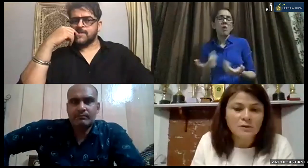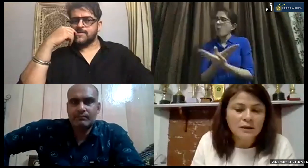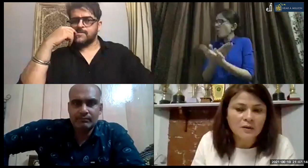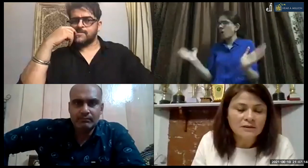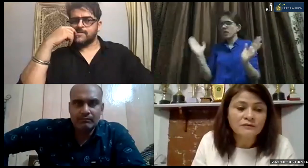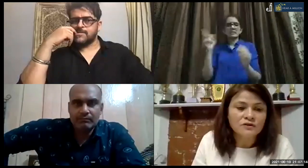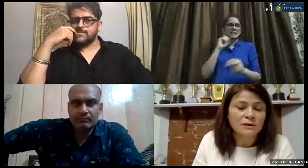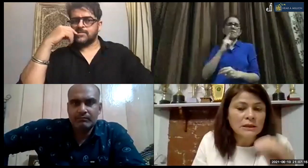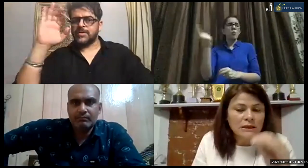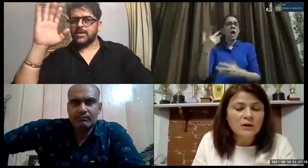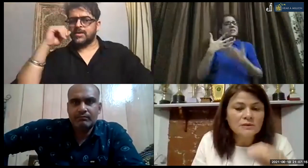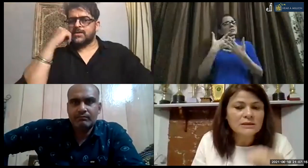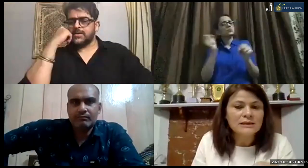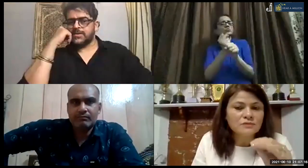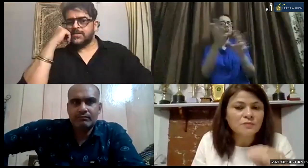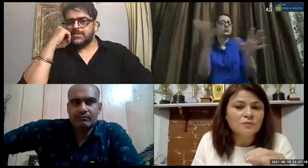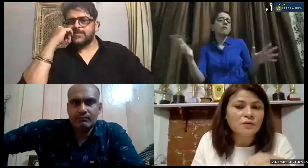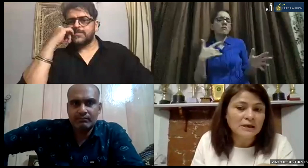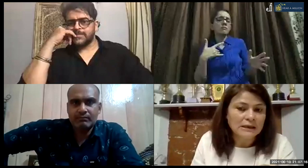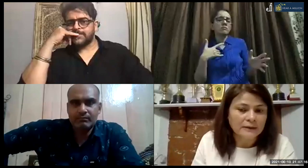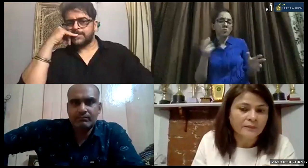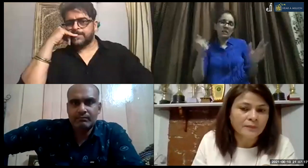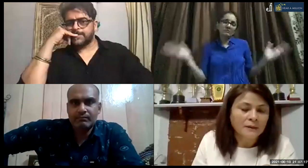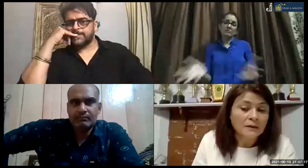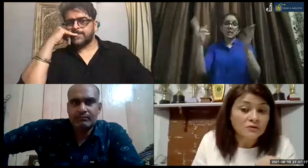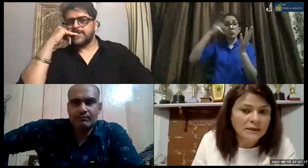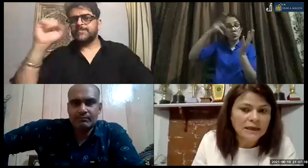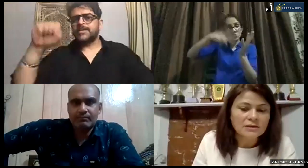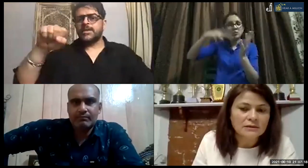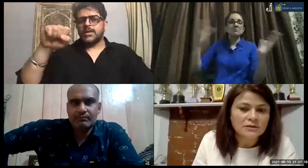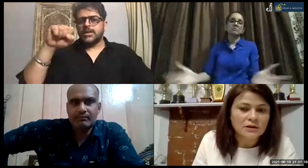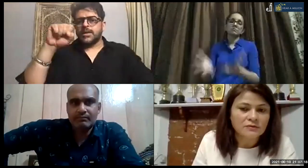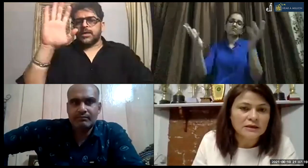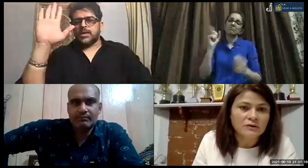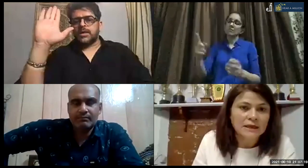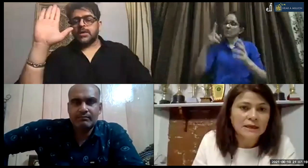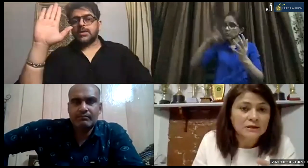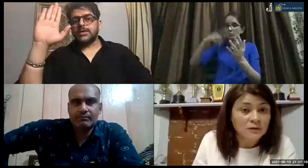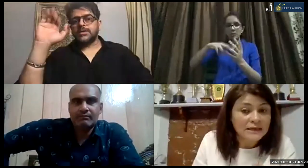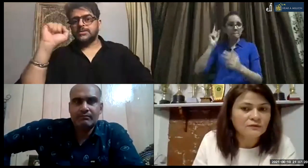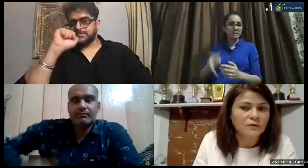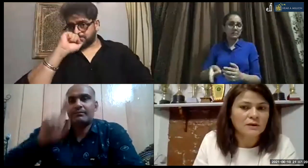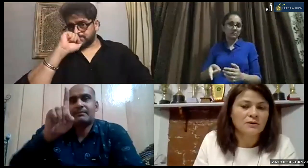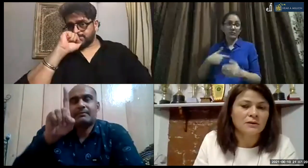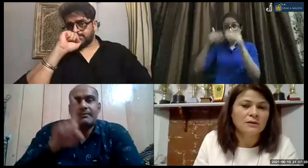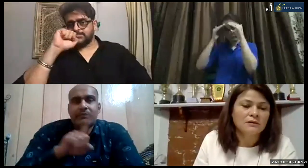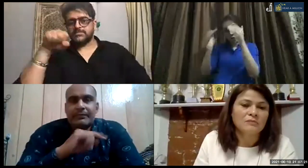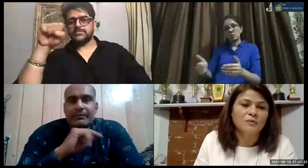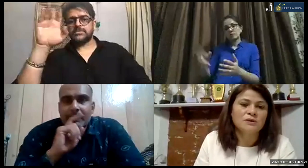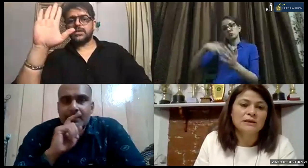not just talking about deaf children. Now it's the time to promote reading, to engage children in reading. So let's focus